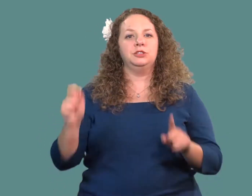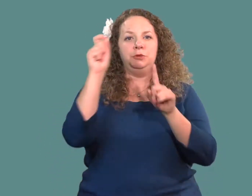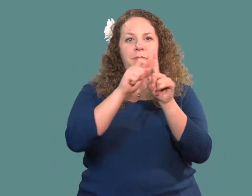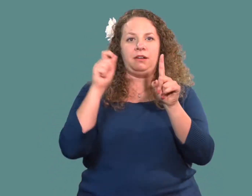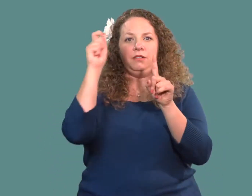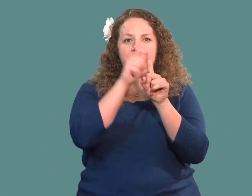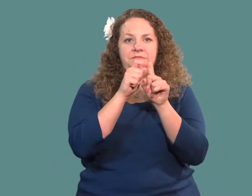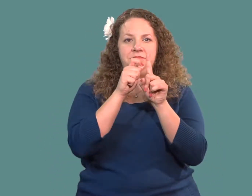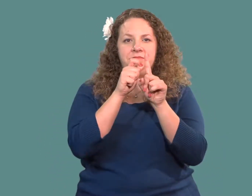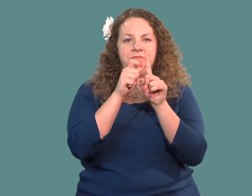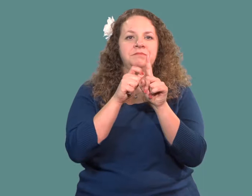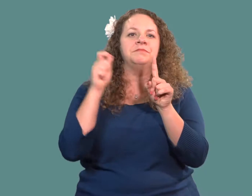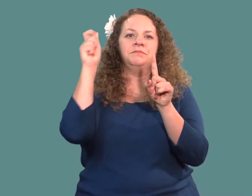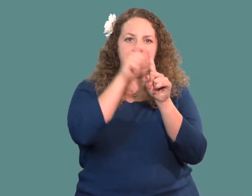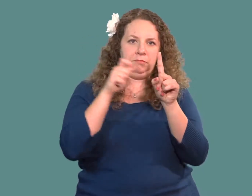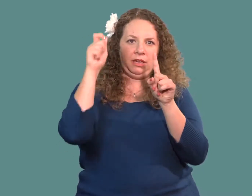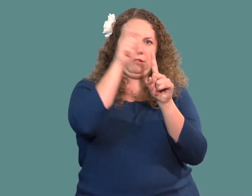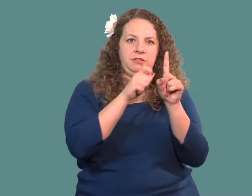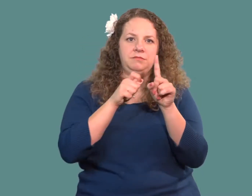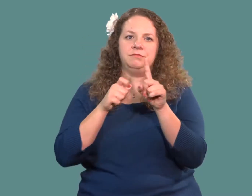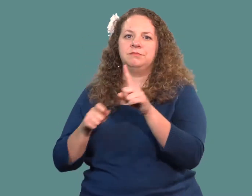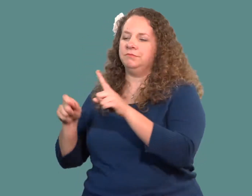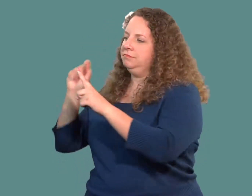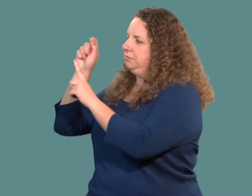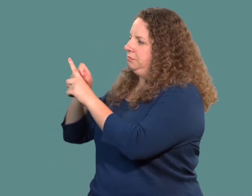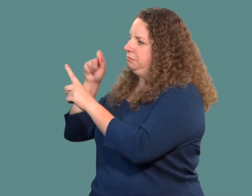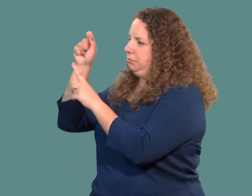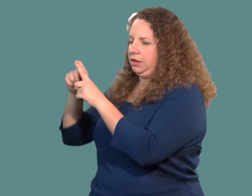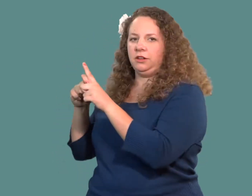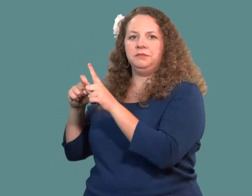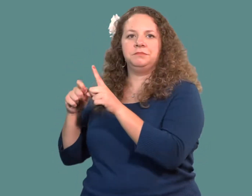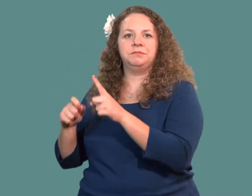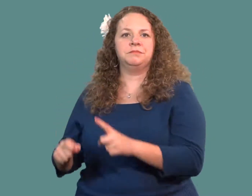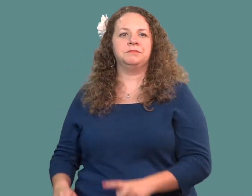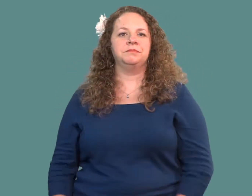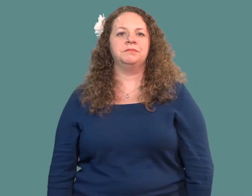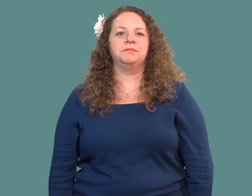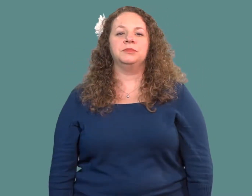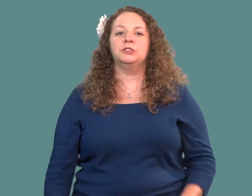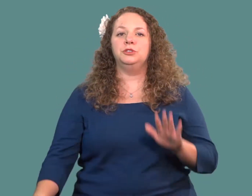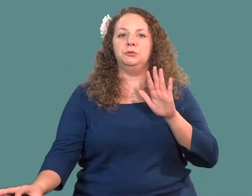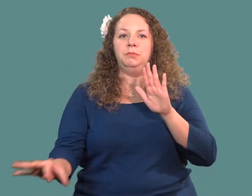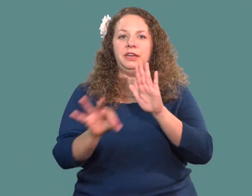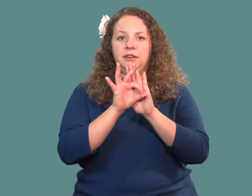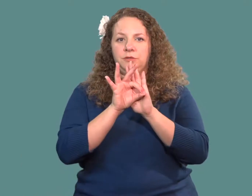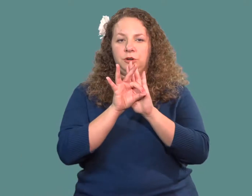To pick on, pick on, pick on. To pick or